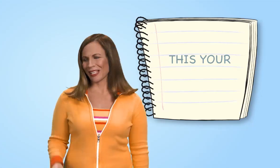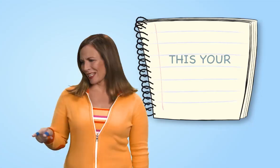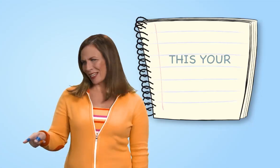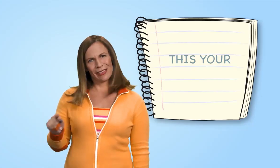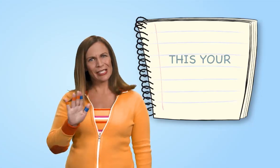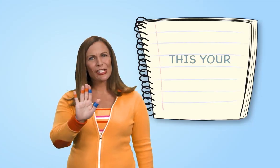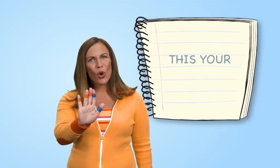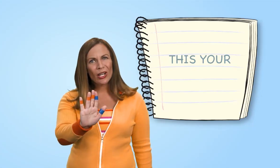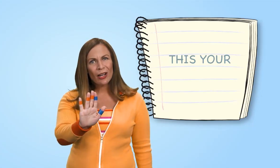This your?